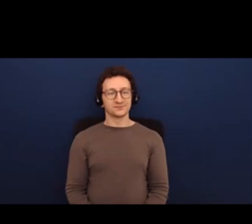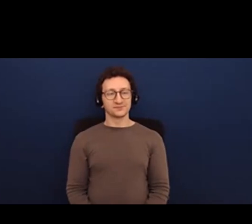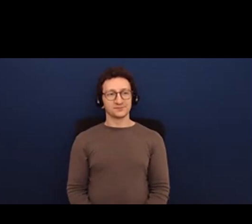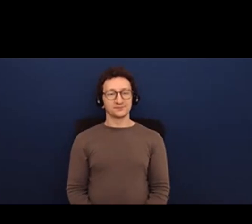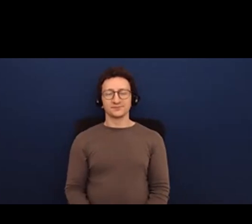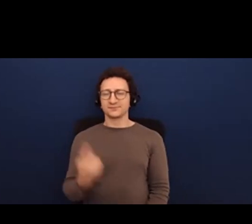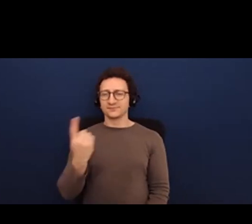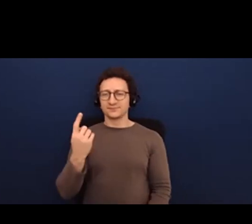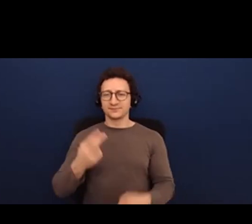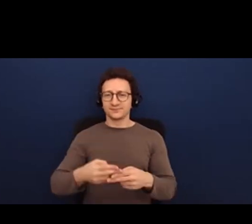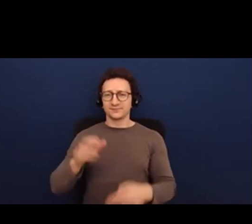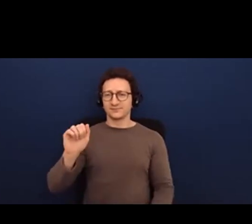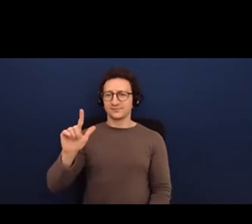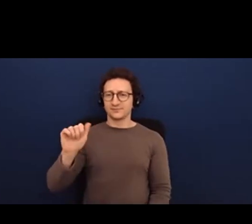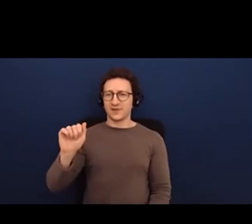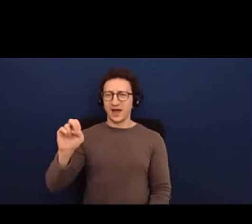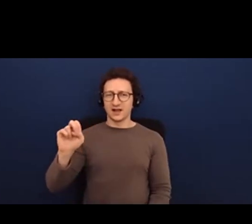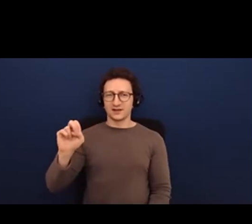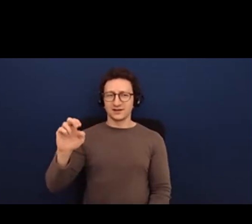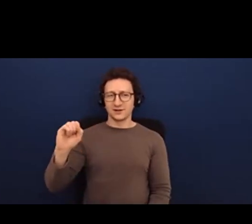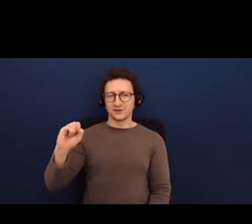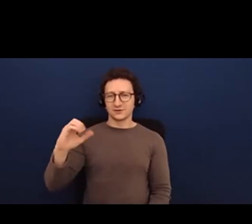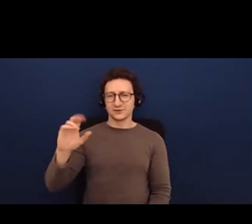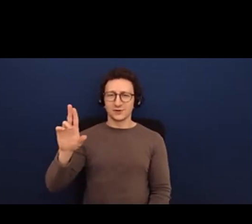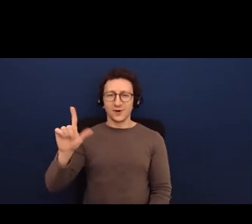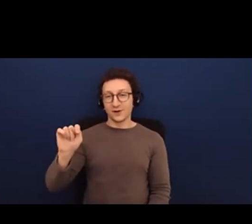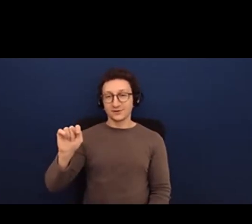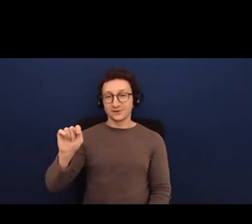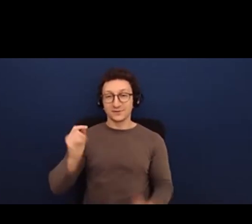someone named Alan Scult, who I think you might know.